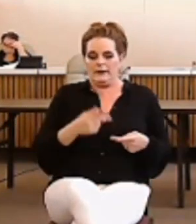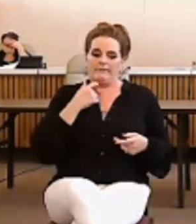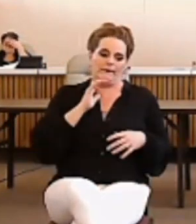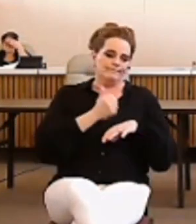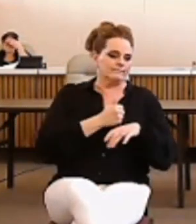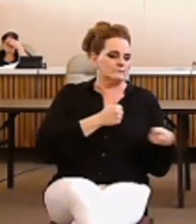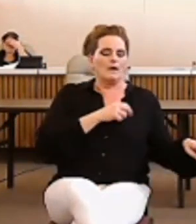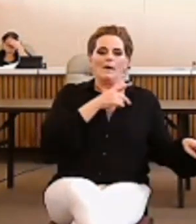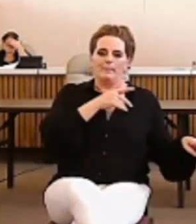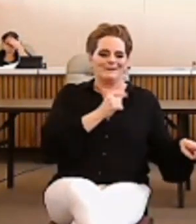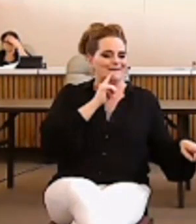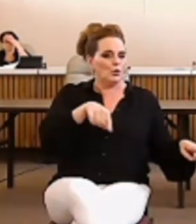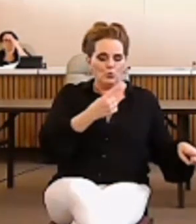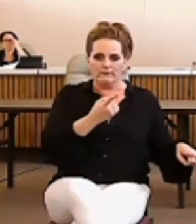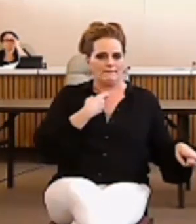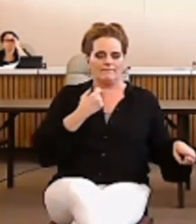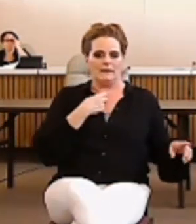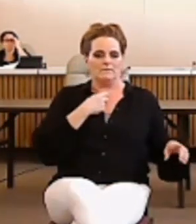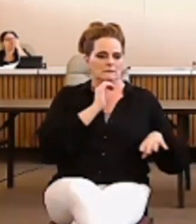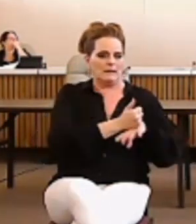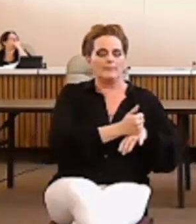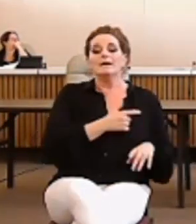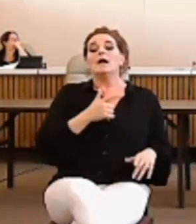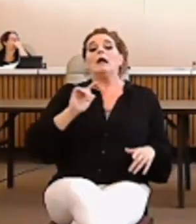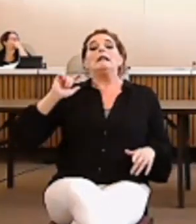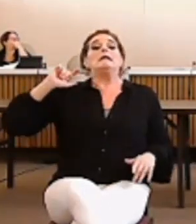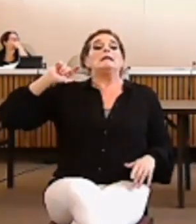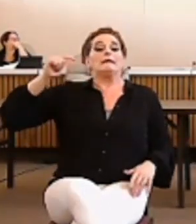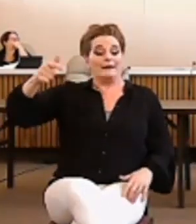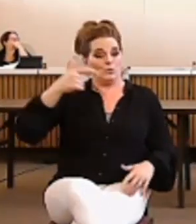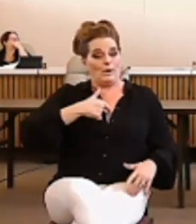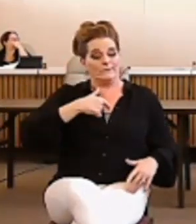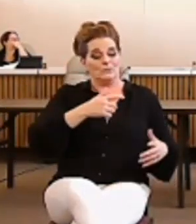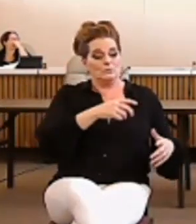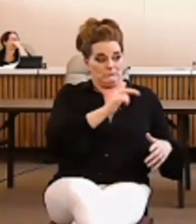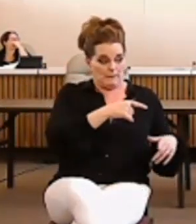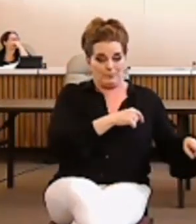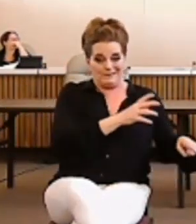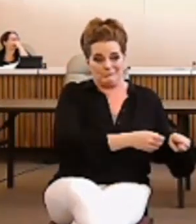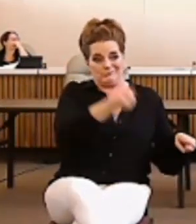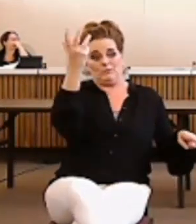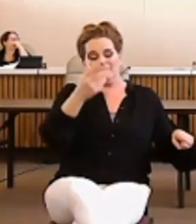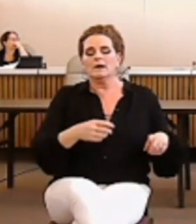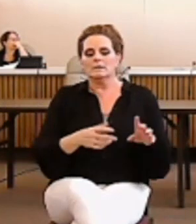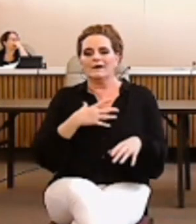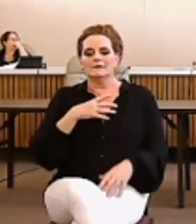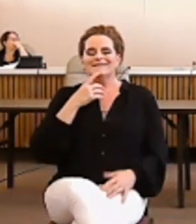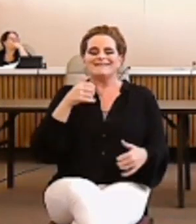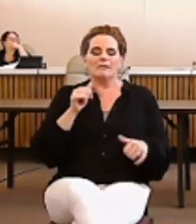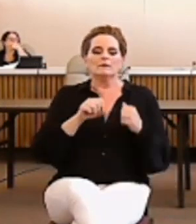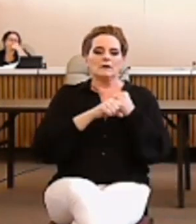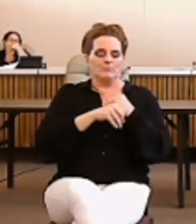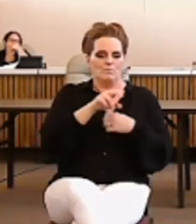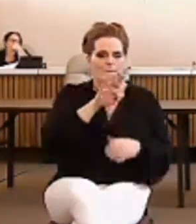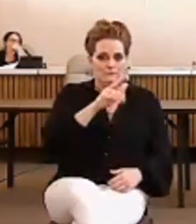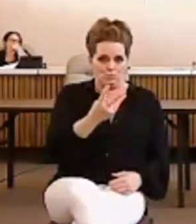that's all that can be on there. Okay. If they later wanted to remove the apartment and go, it would still be commercial B2. They could